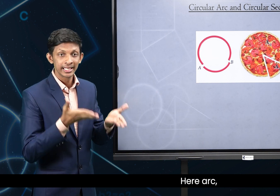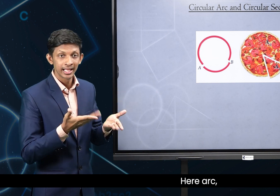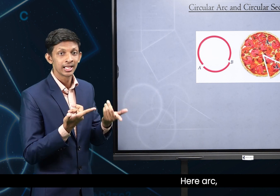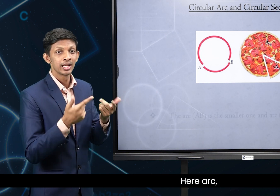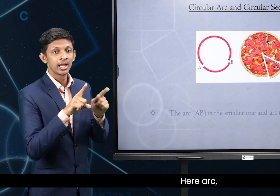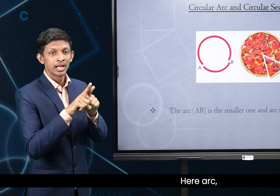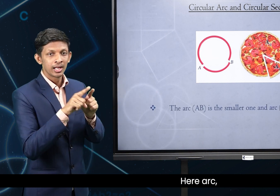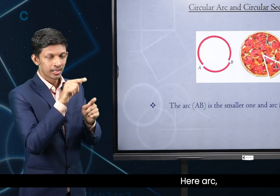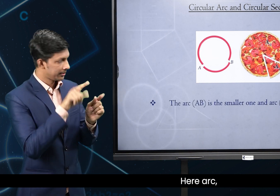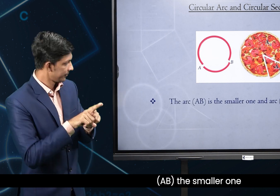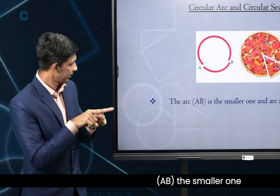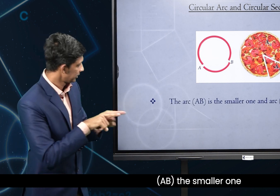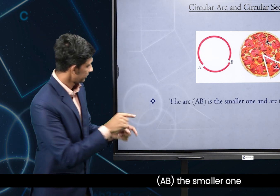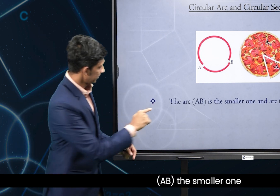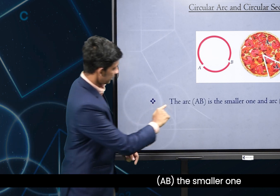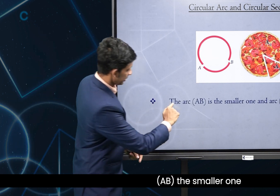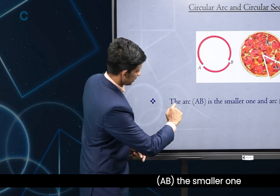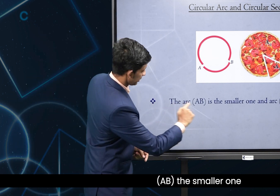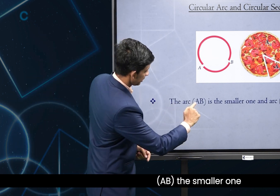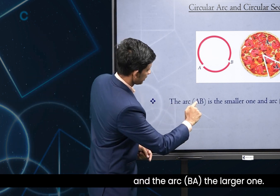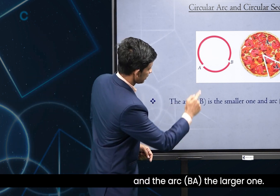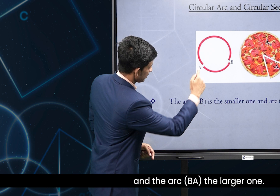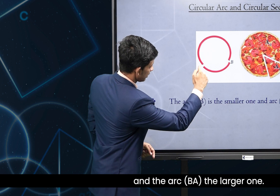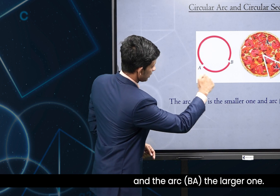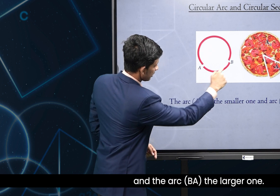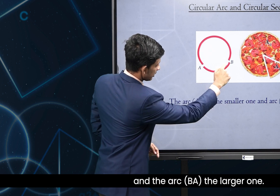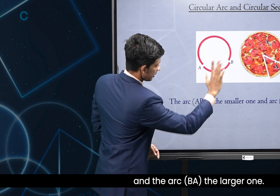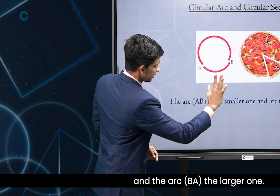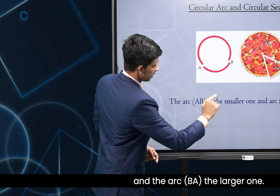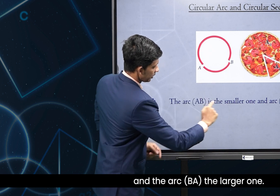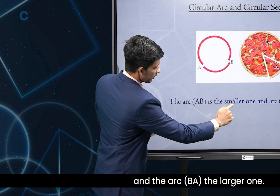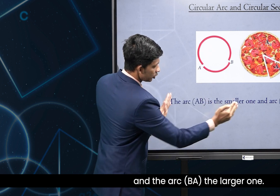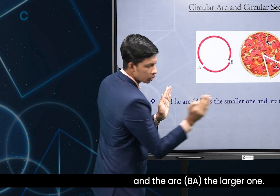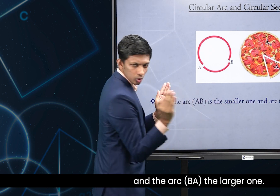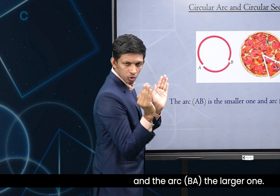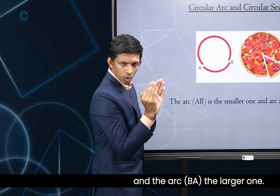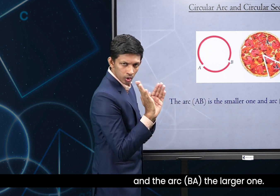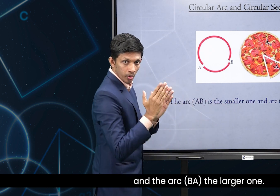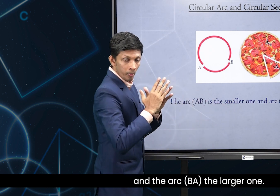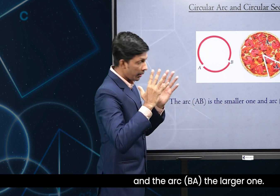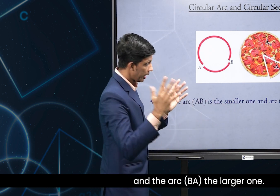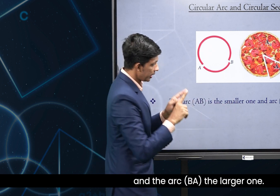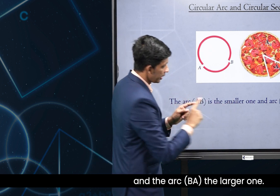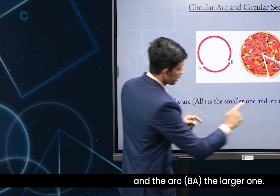Here, arc AB is a smaller one and the arc BA is a larger one.